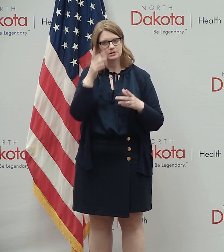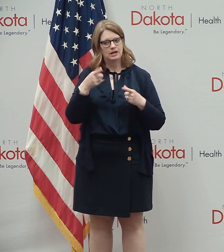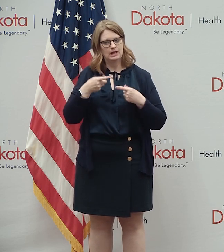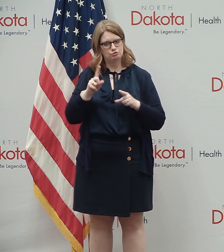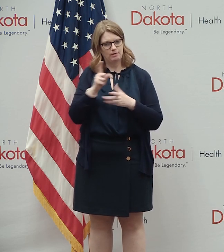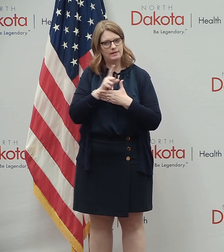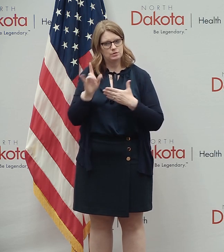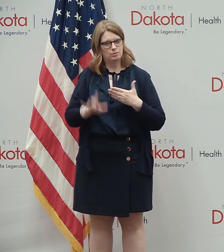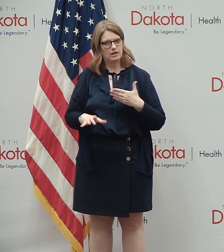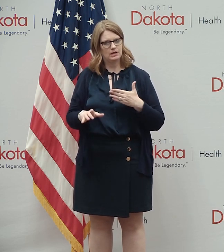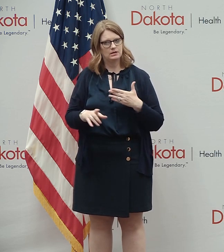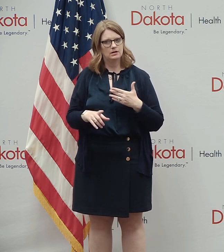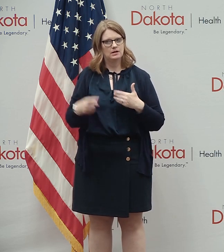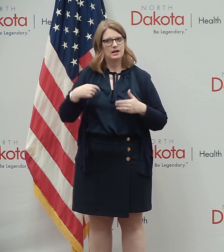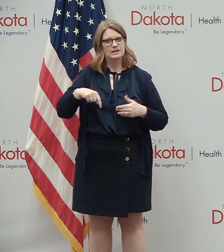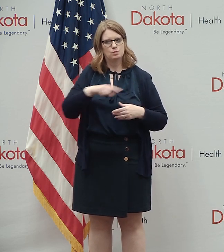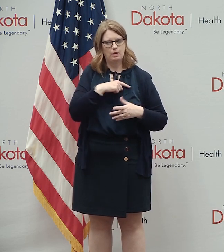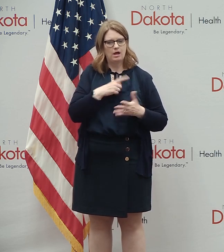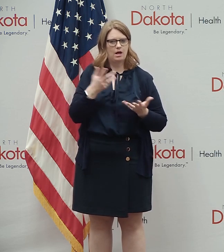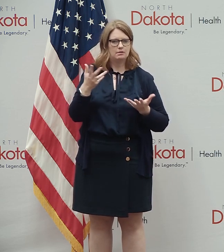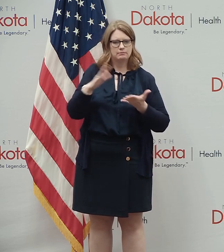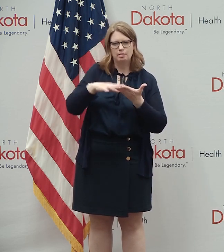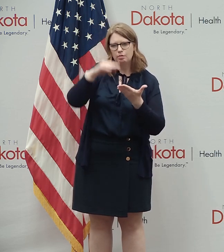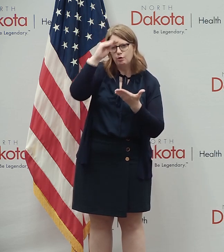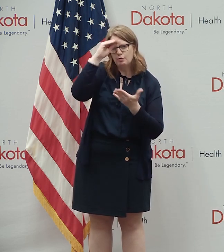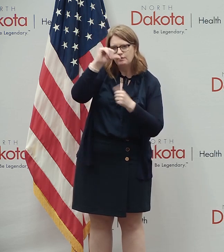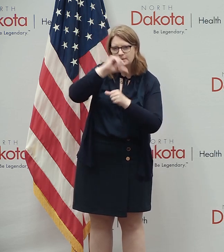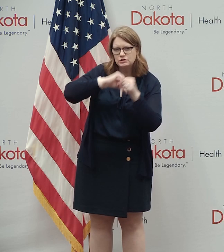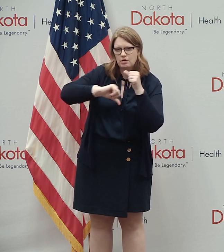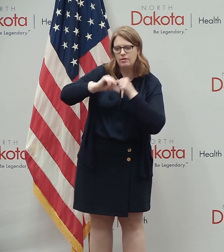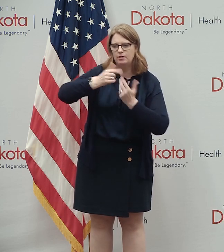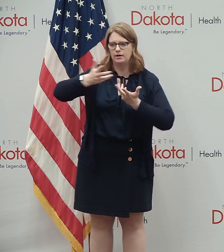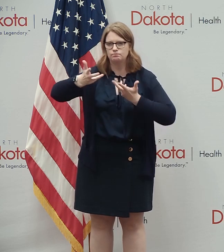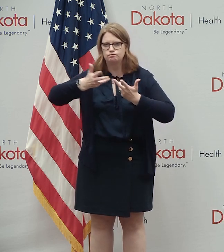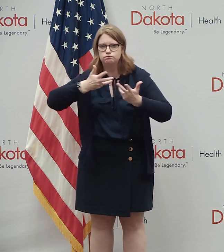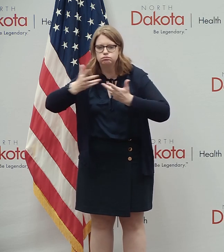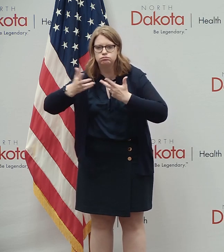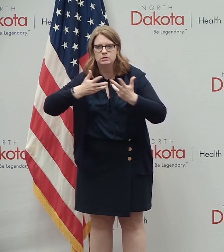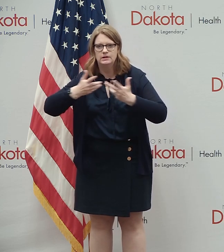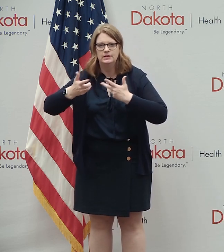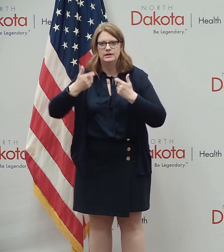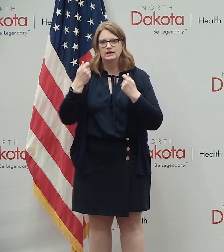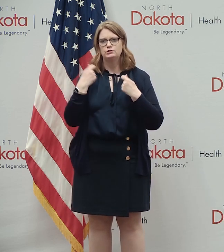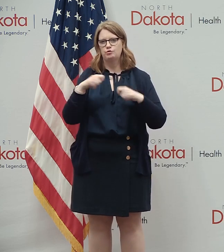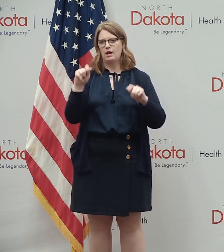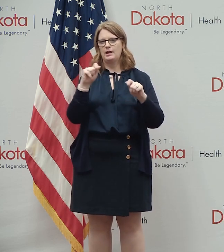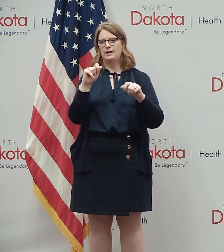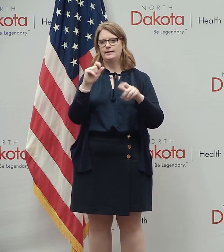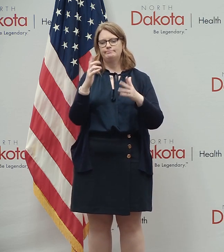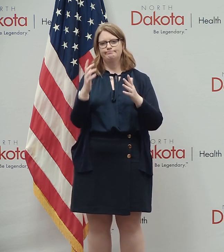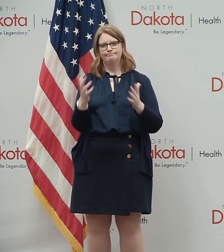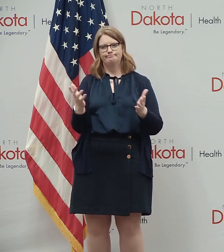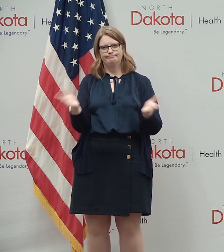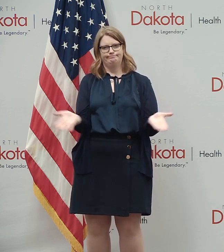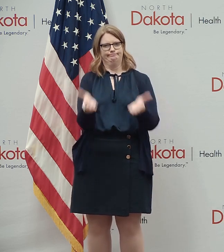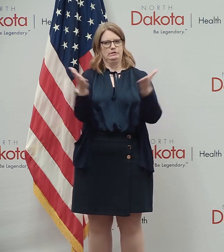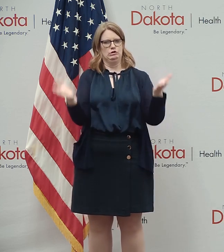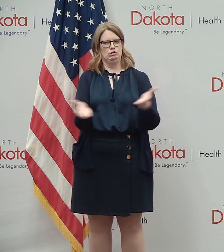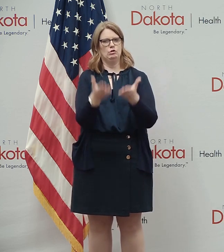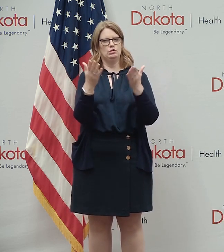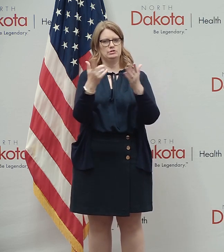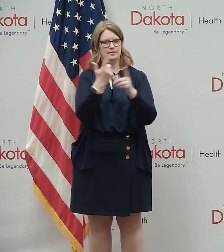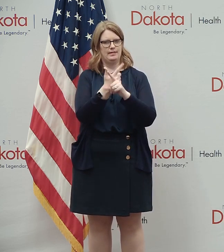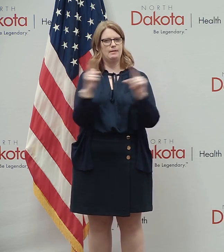we all gain a better understanding of each other and as we all seek to build the country we know we can, where there is liberty and justice